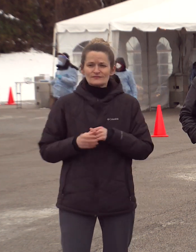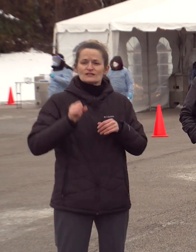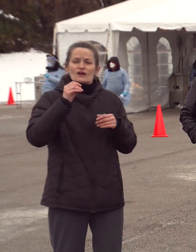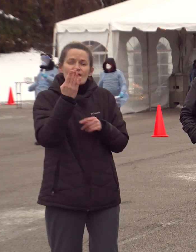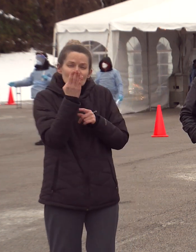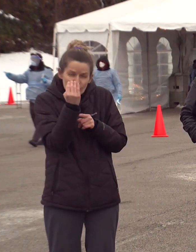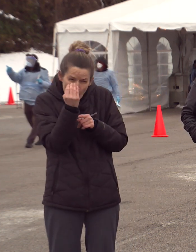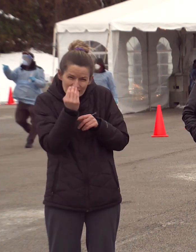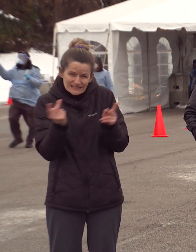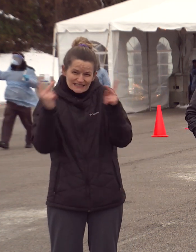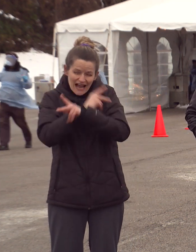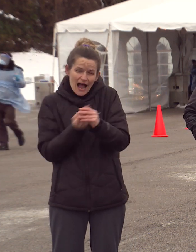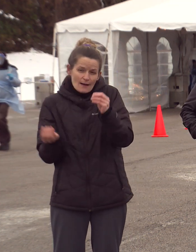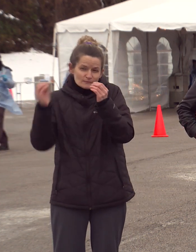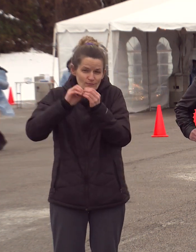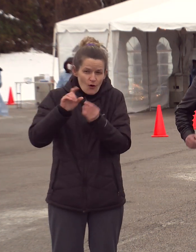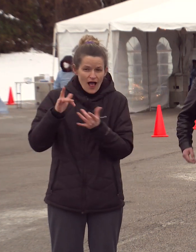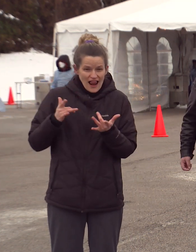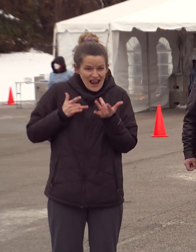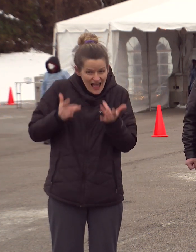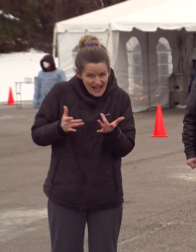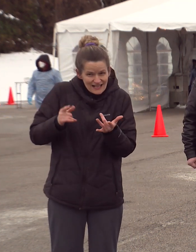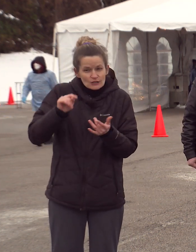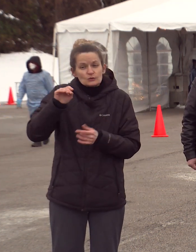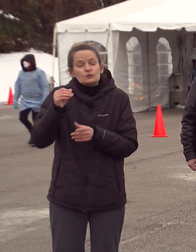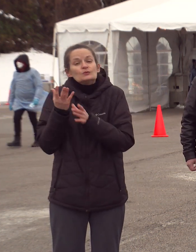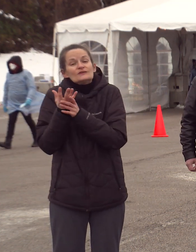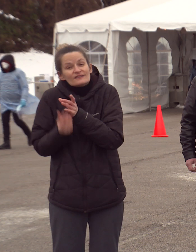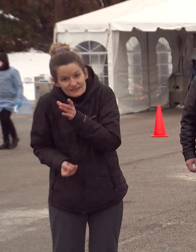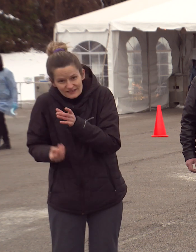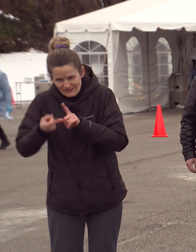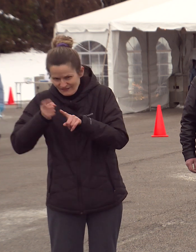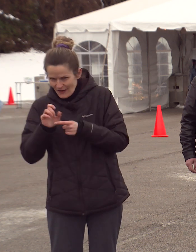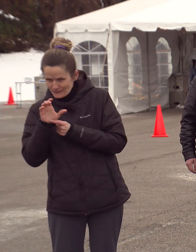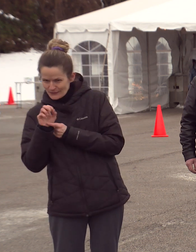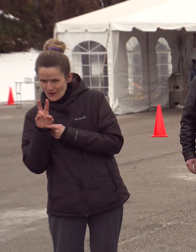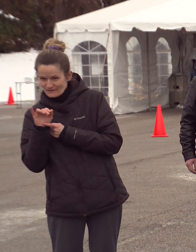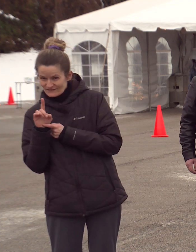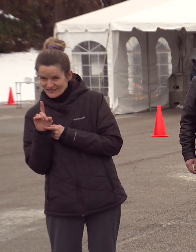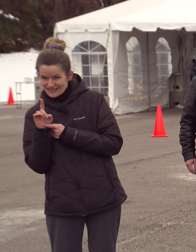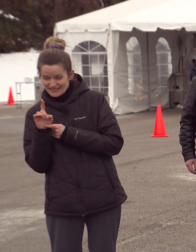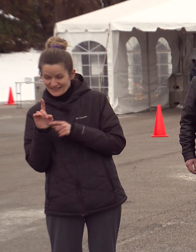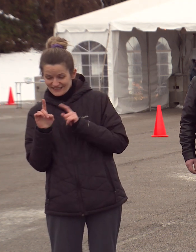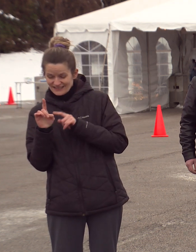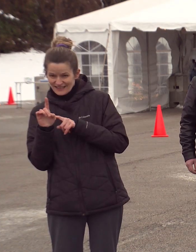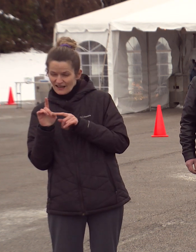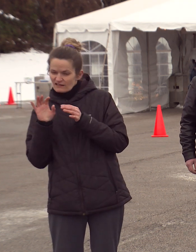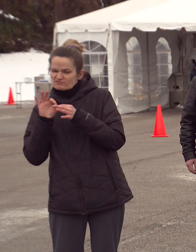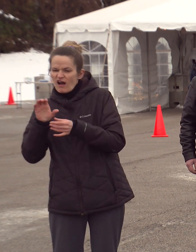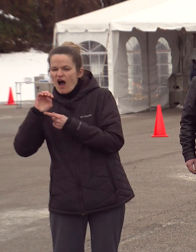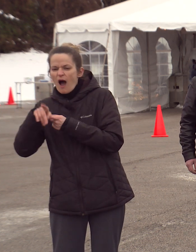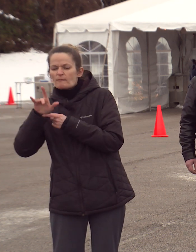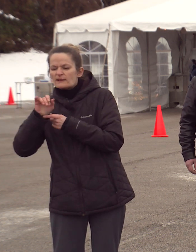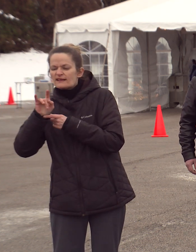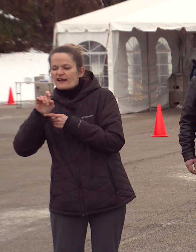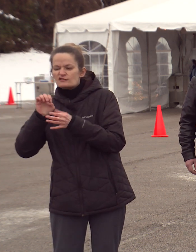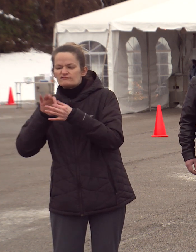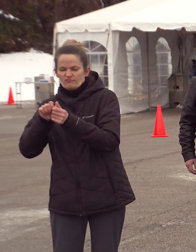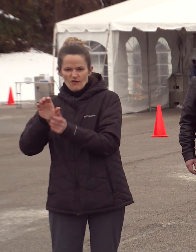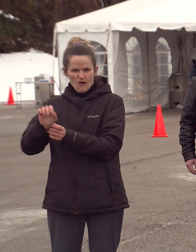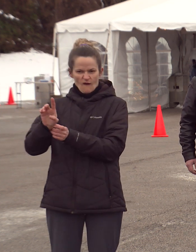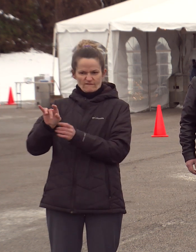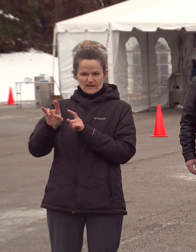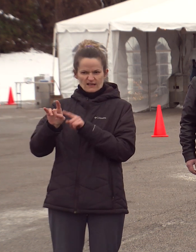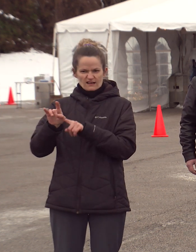key takeaway here is that being fully vaccinated dramatically decreases your chances of severe illness, hospitalization, or death